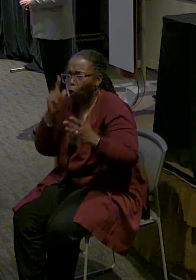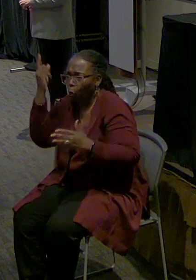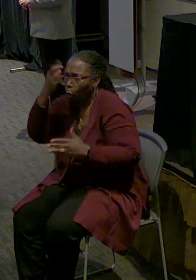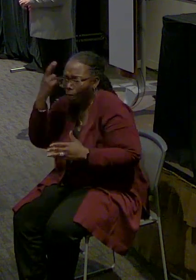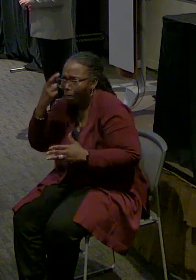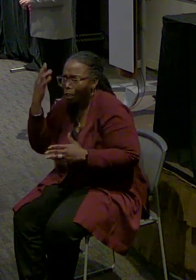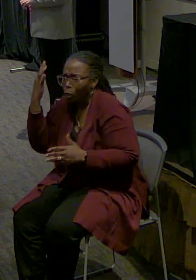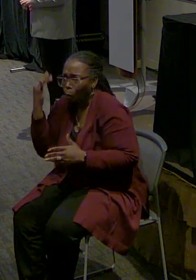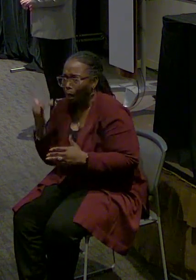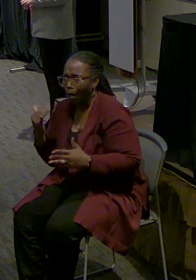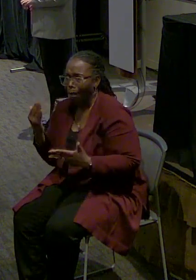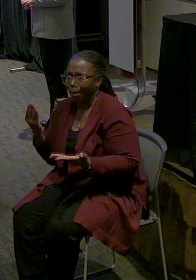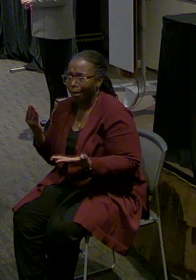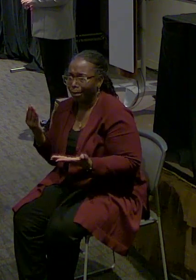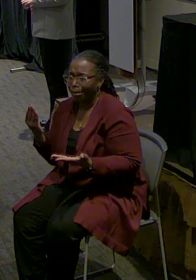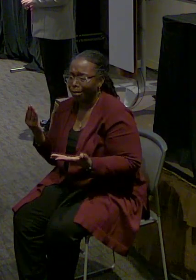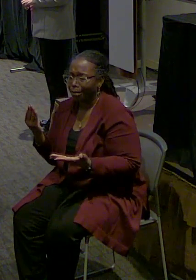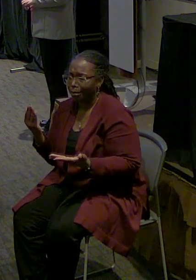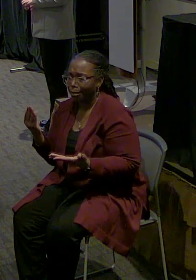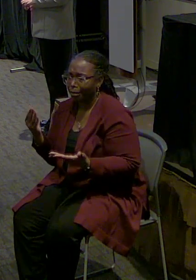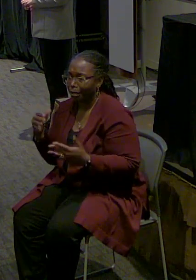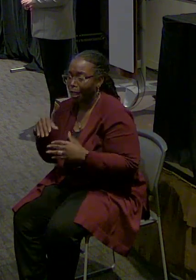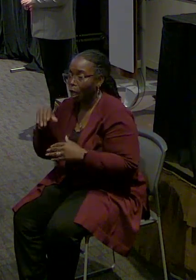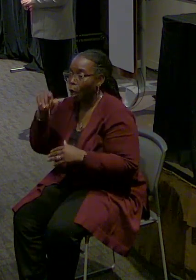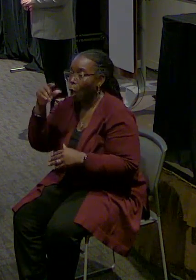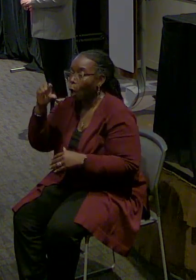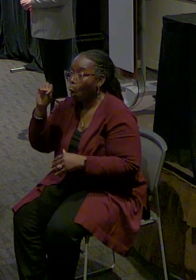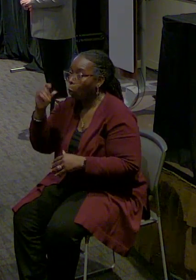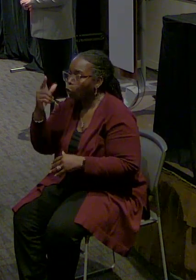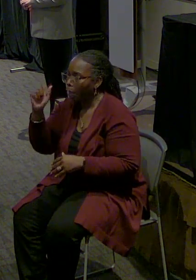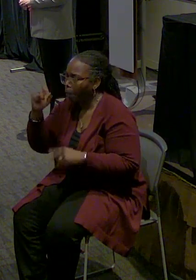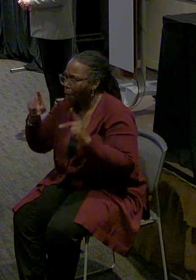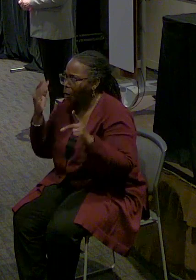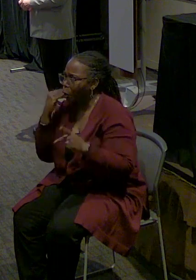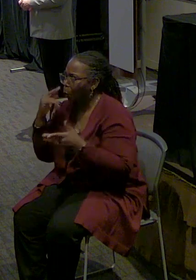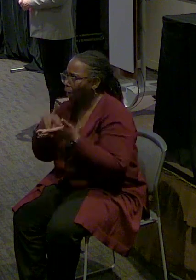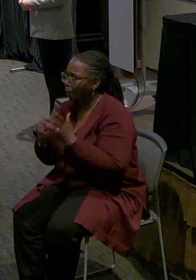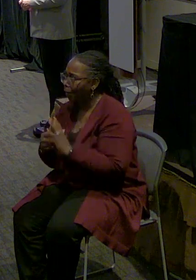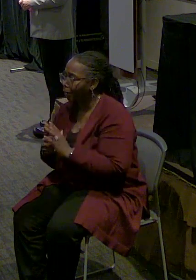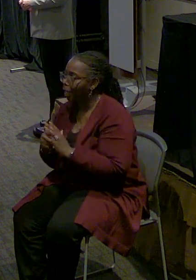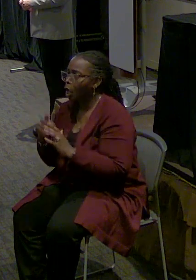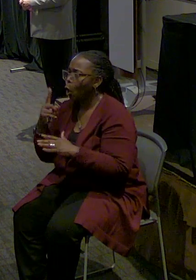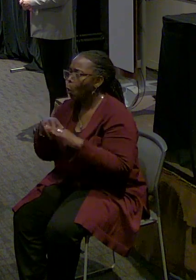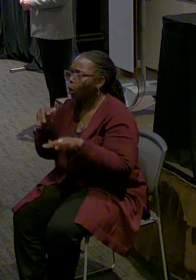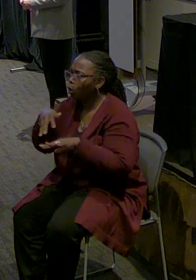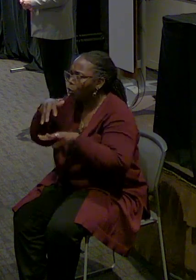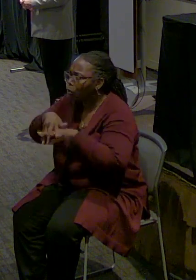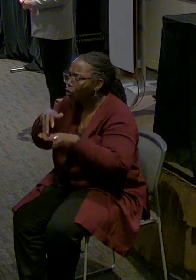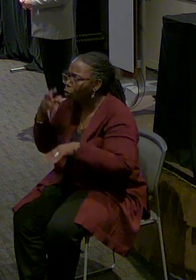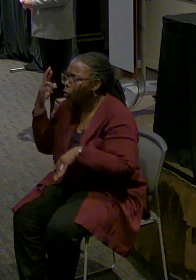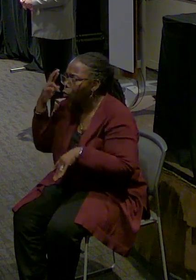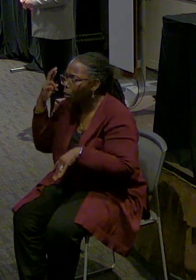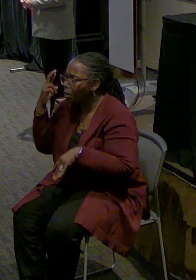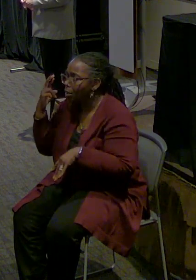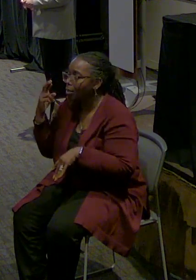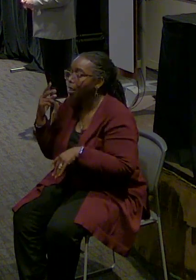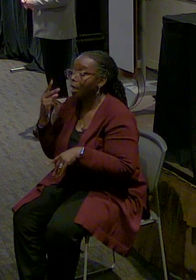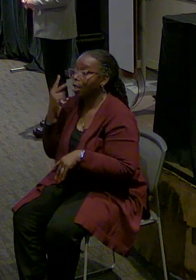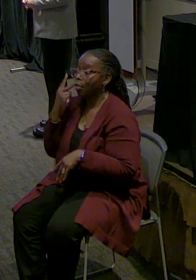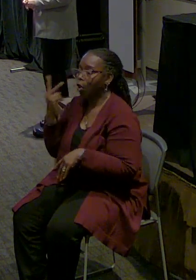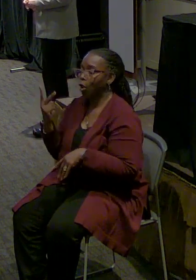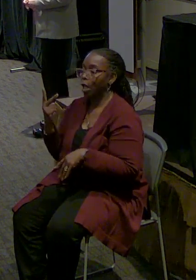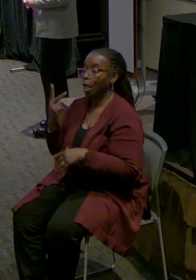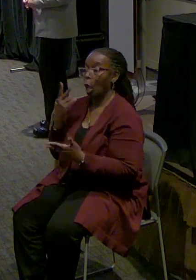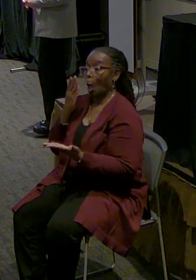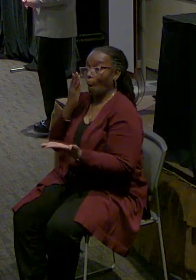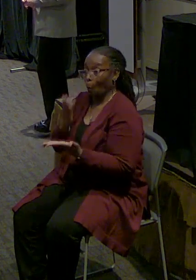causes. So OGA people know where I'm going with that. What are the root causes? And then you look at